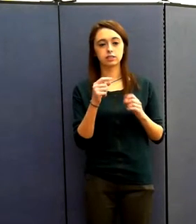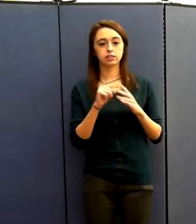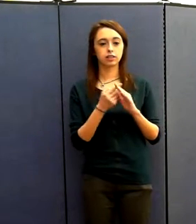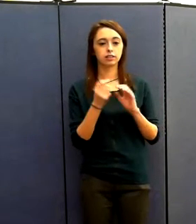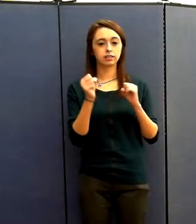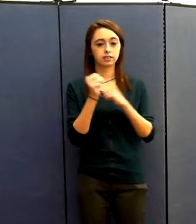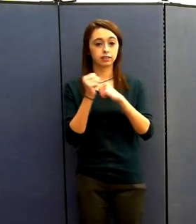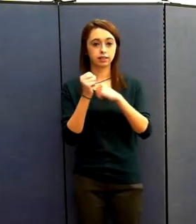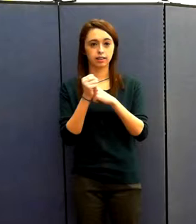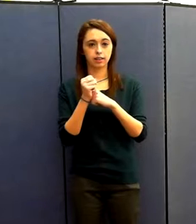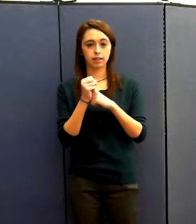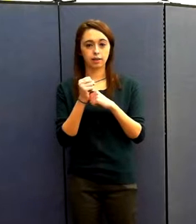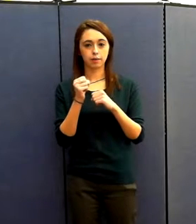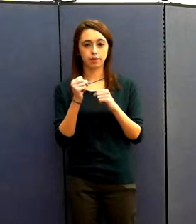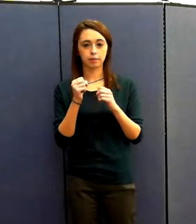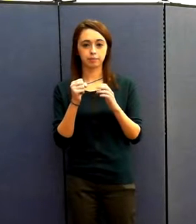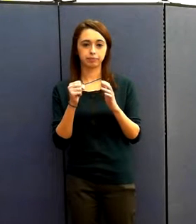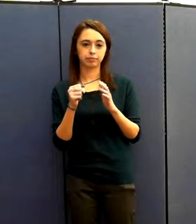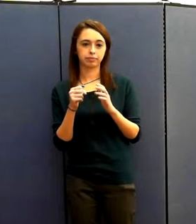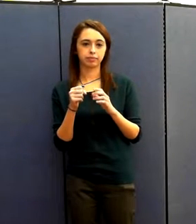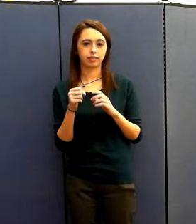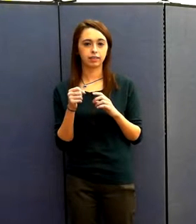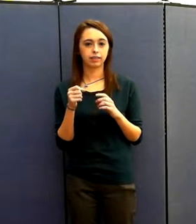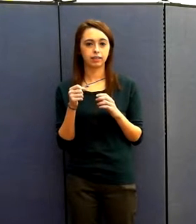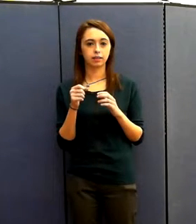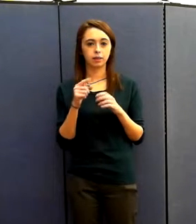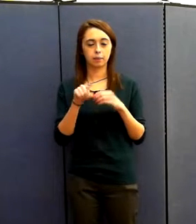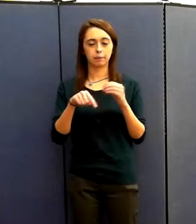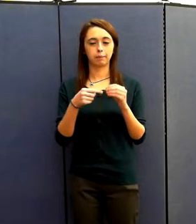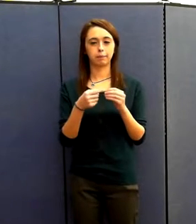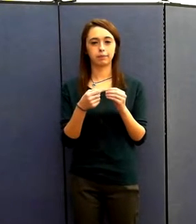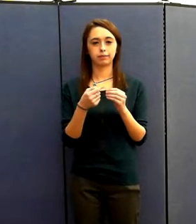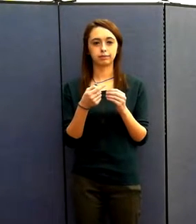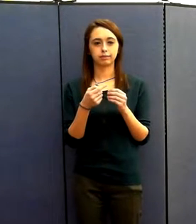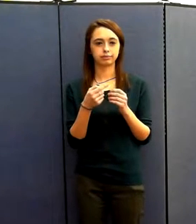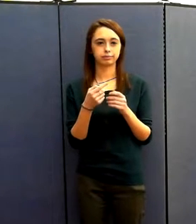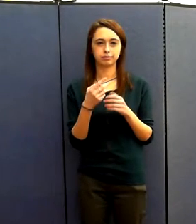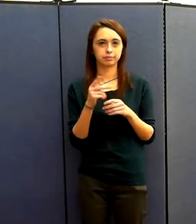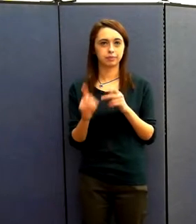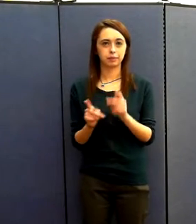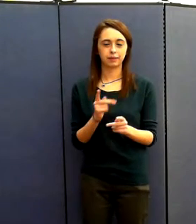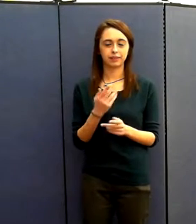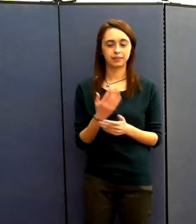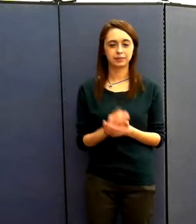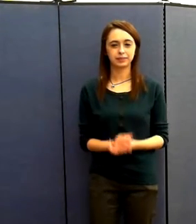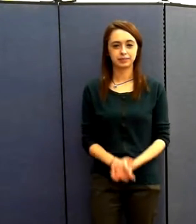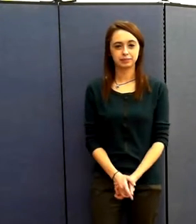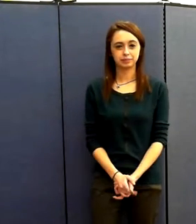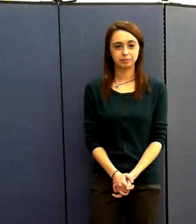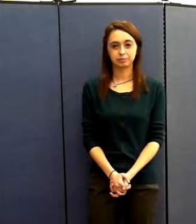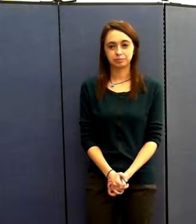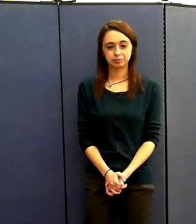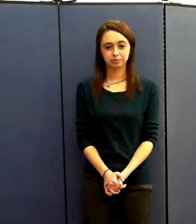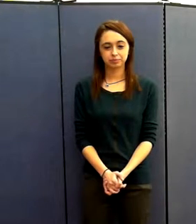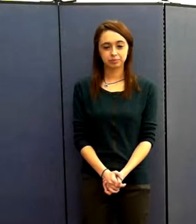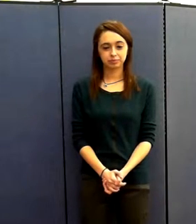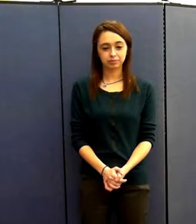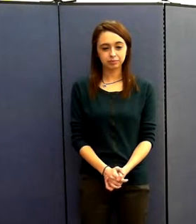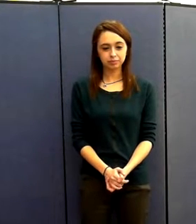expression for all people. Okay, so this is where we come to the contemporary definition